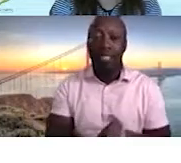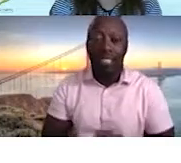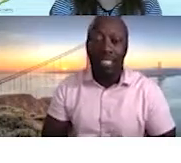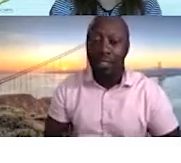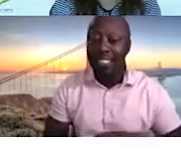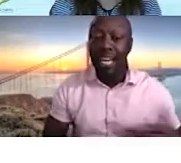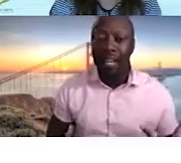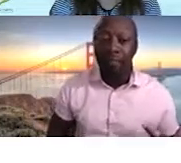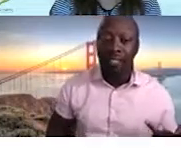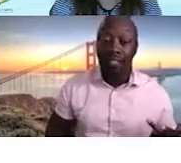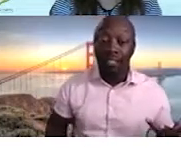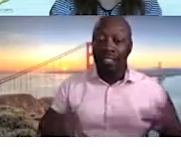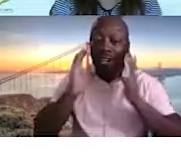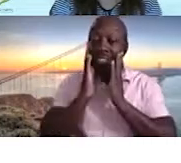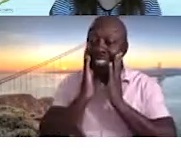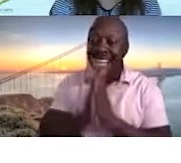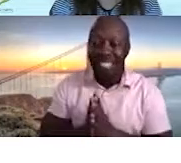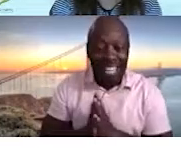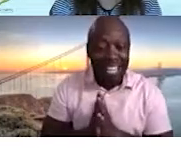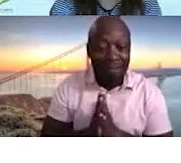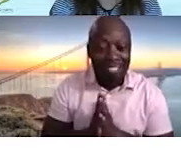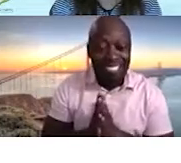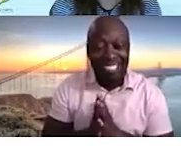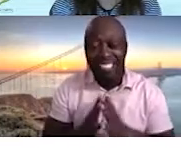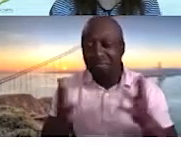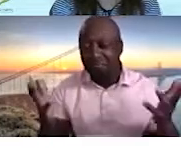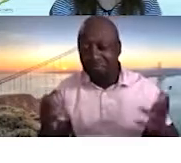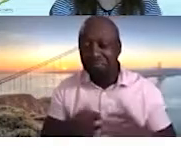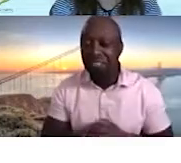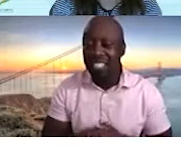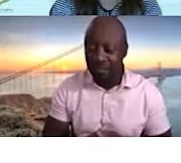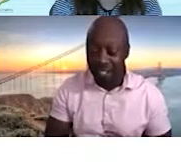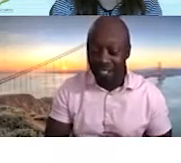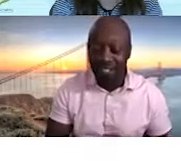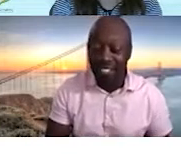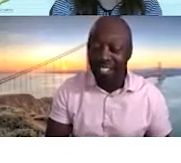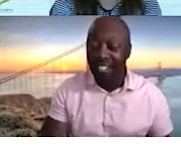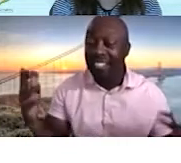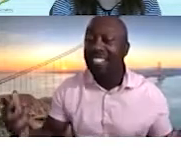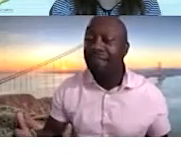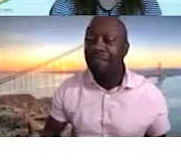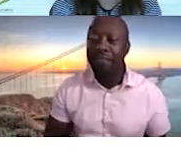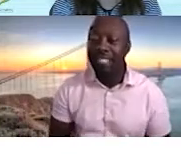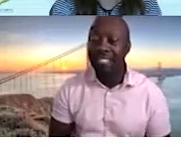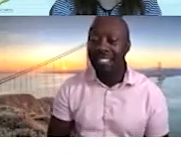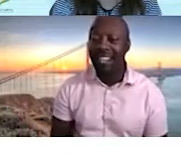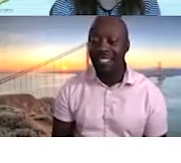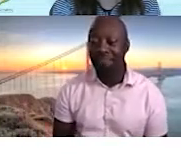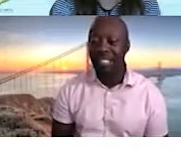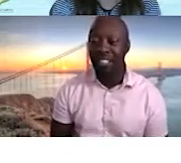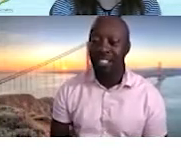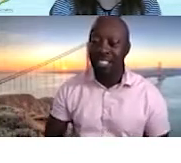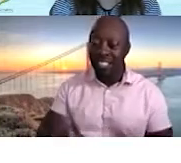Another misconception is time. Oh, it's a lot of time. Guess what? Less than 5 minutes a